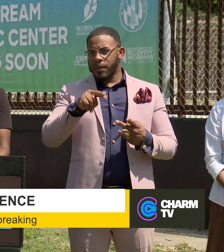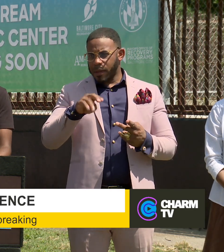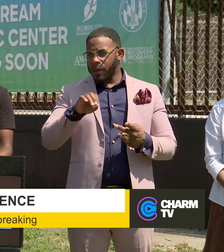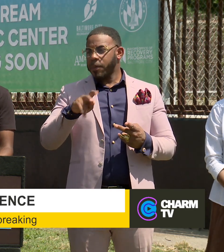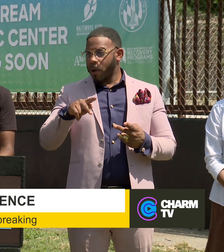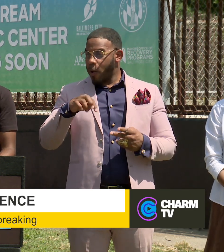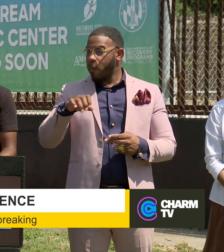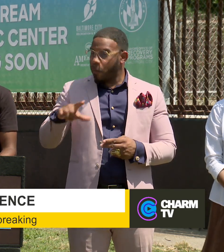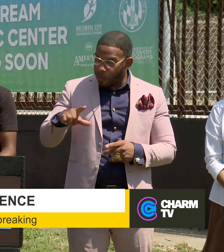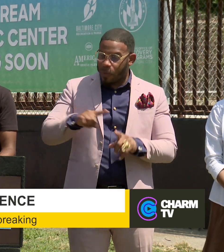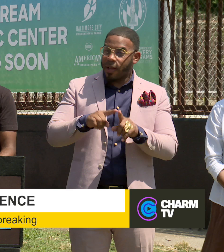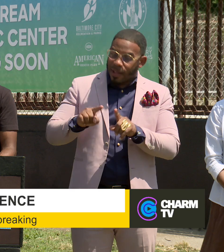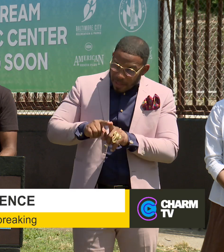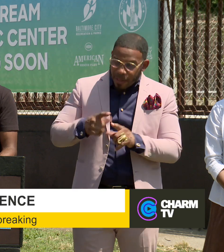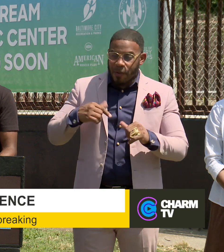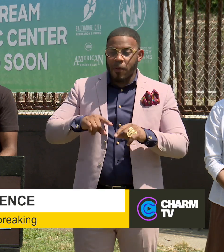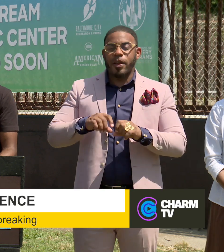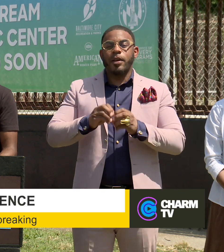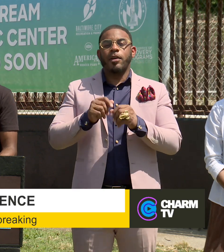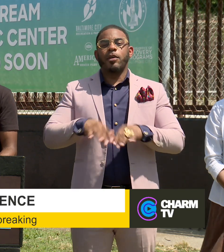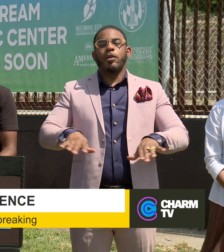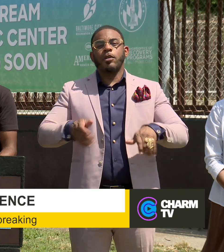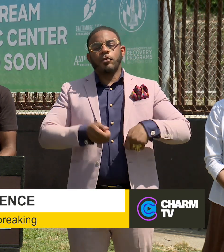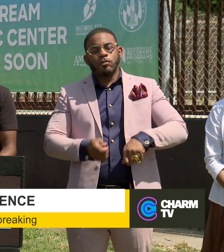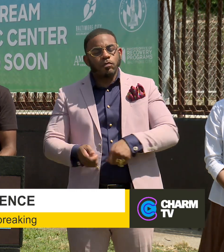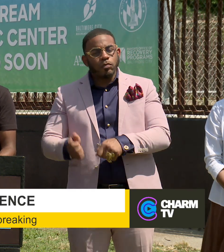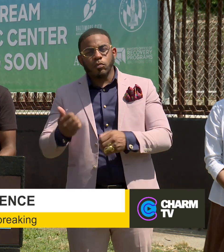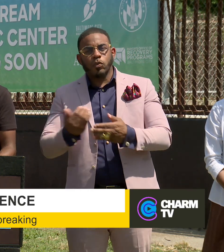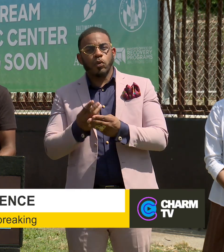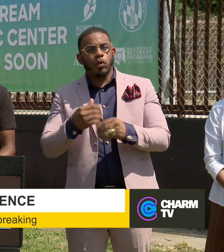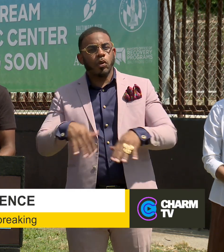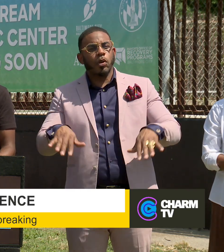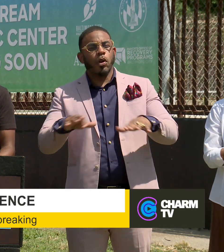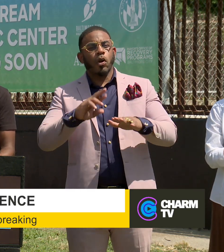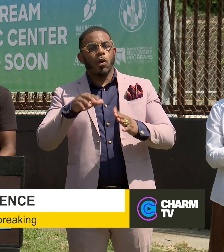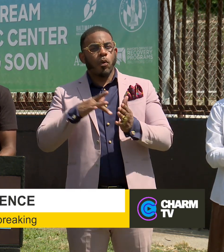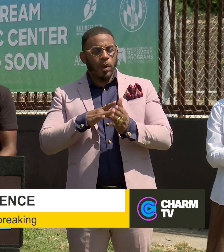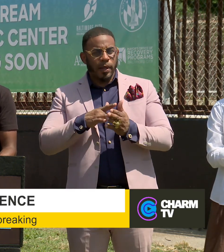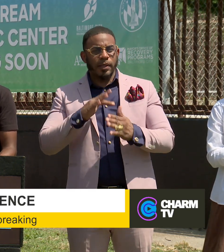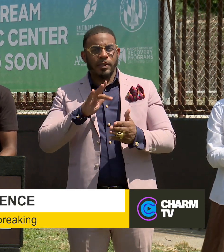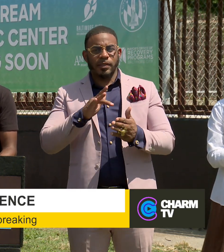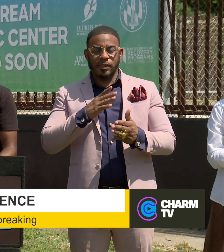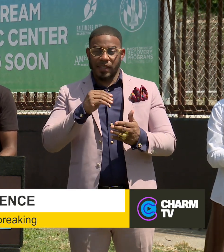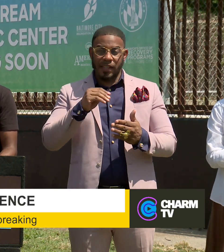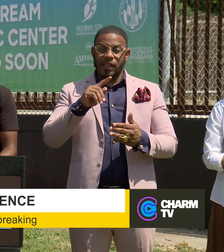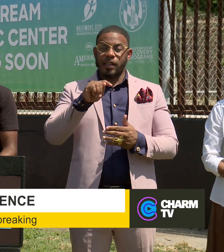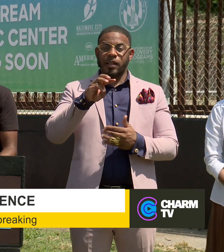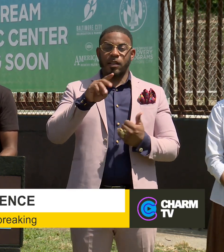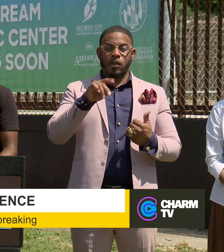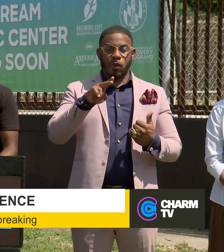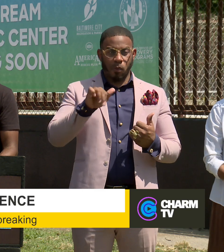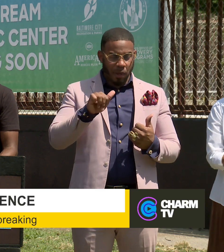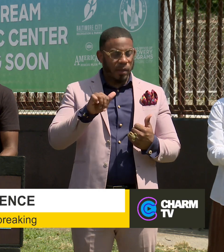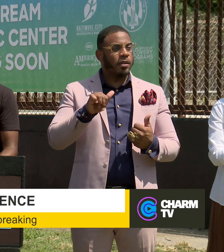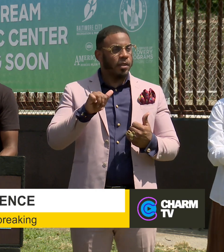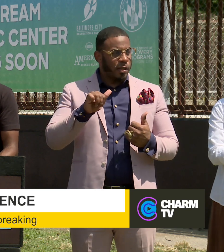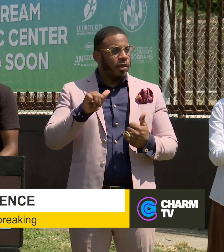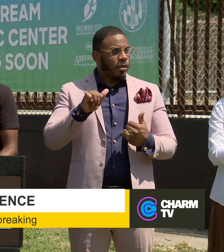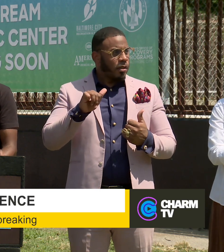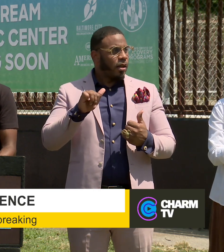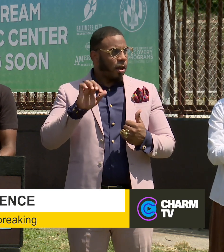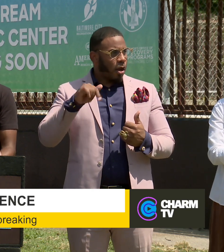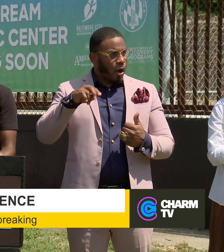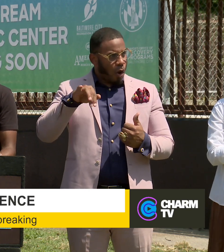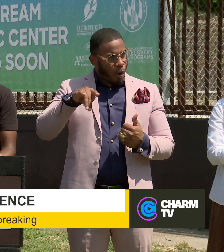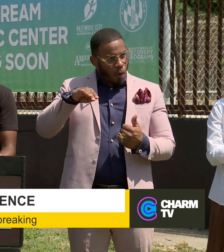Pool, and we broke ground on a brand new Gardenville Rec Center and Towanda Aquatic Center.